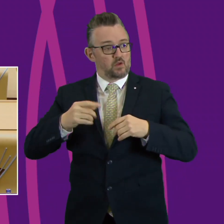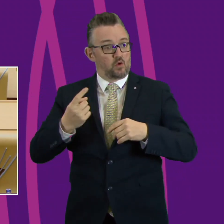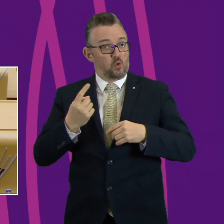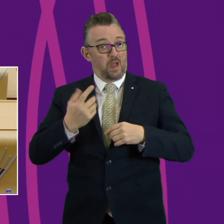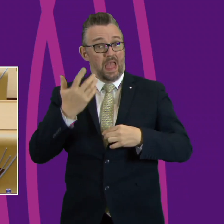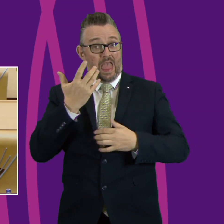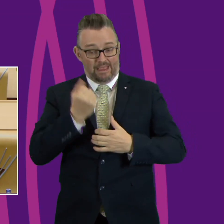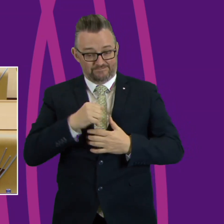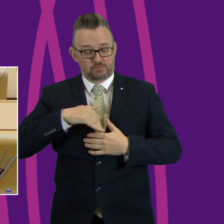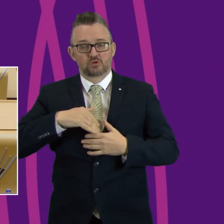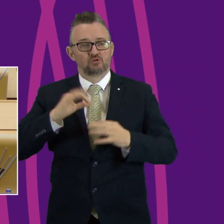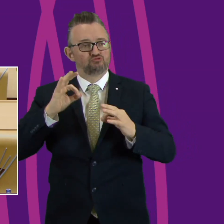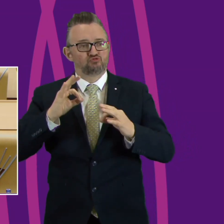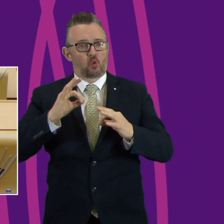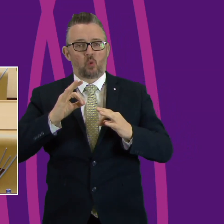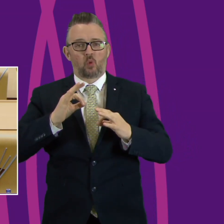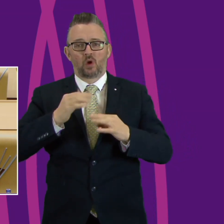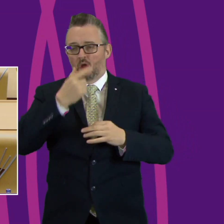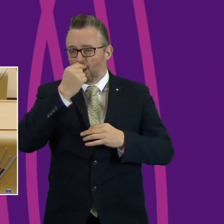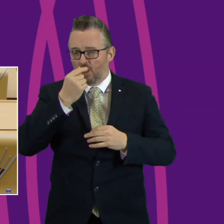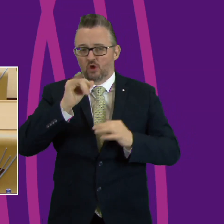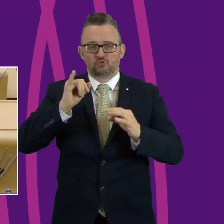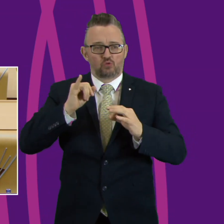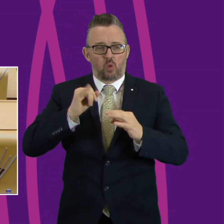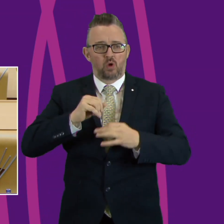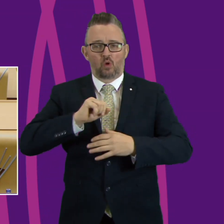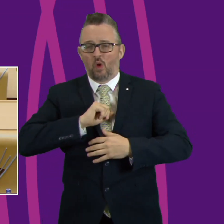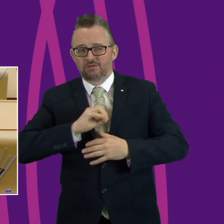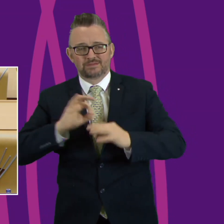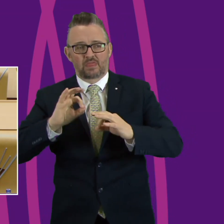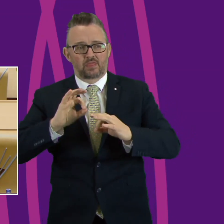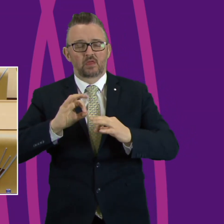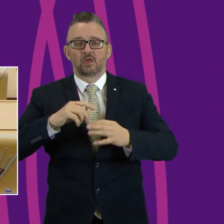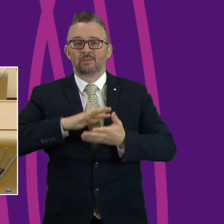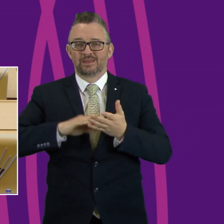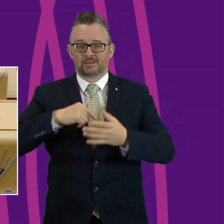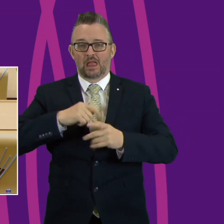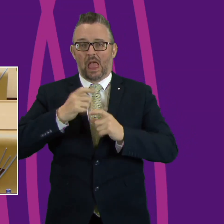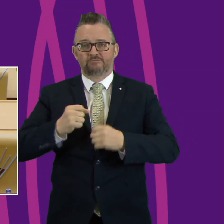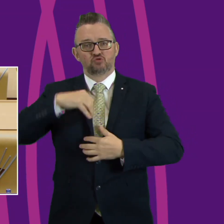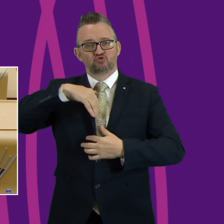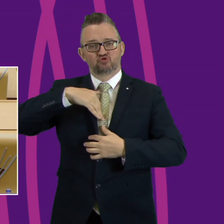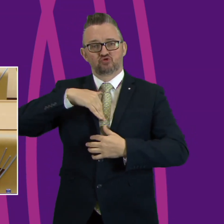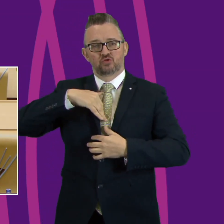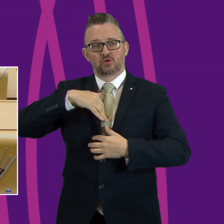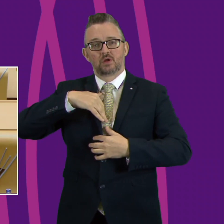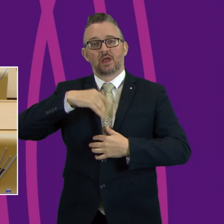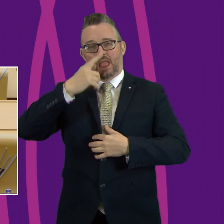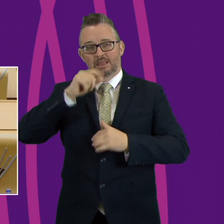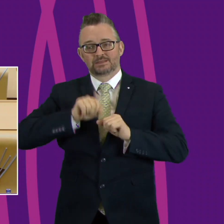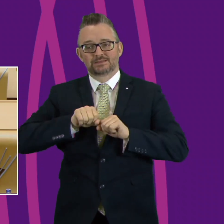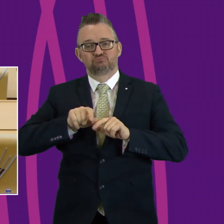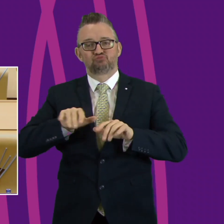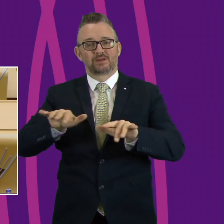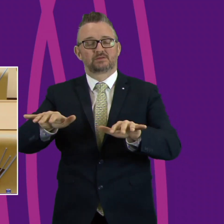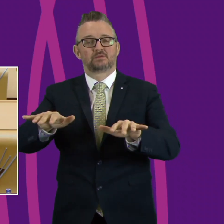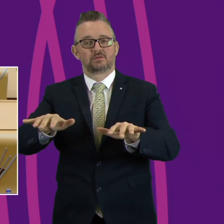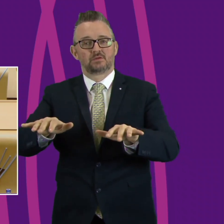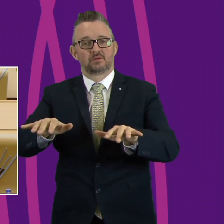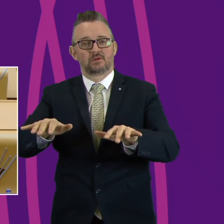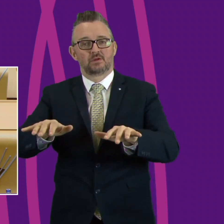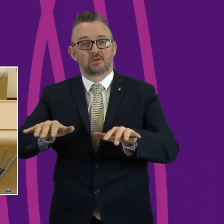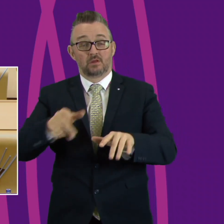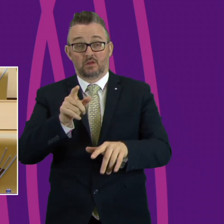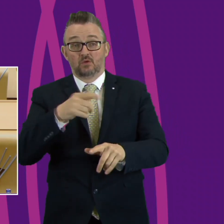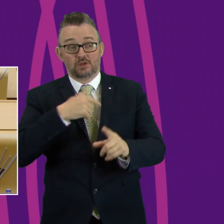individuals shed degrees of the virus which make them infectious to a greater or lesser extent. That